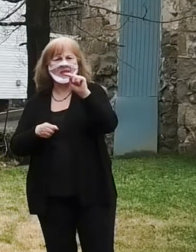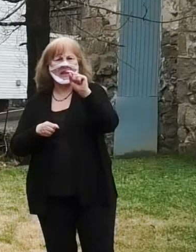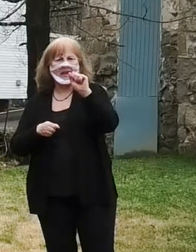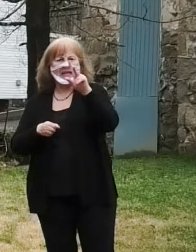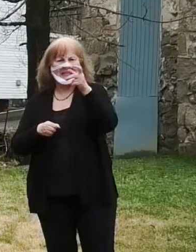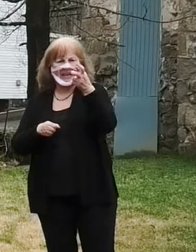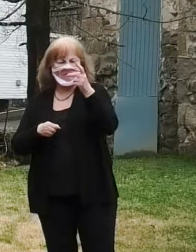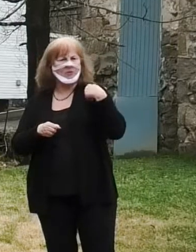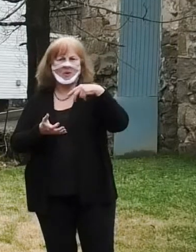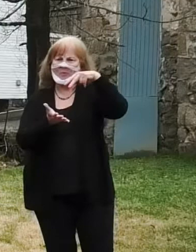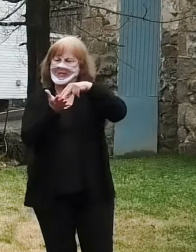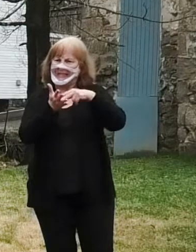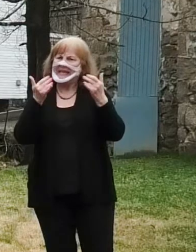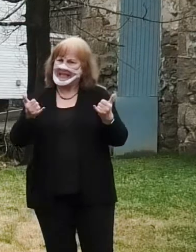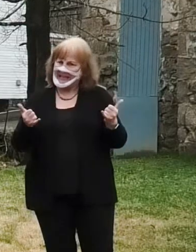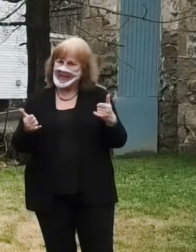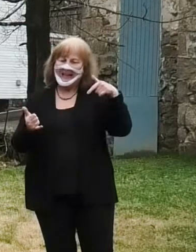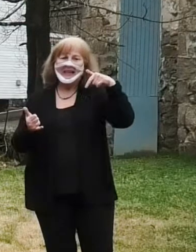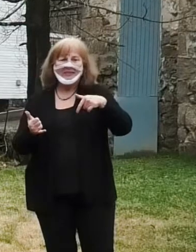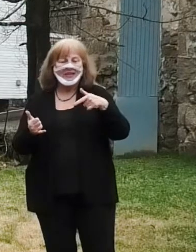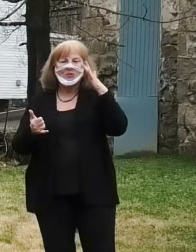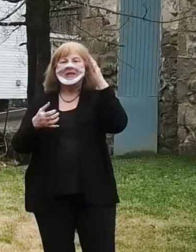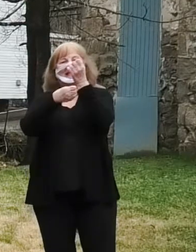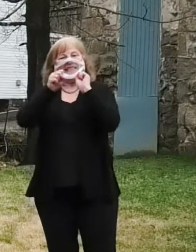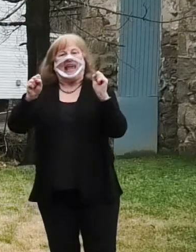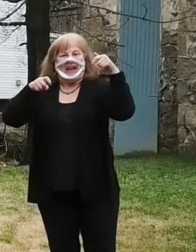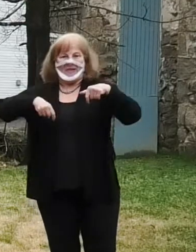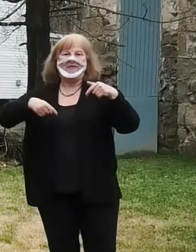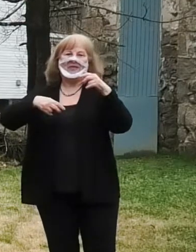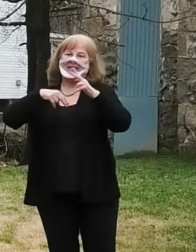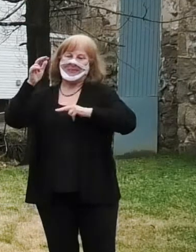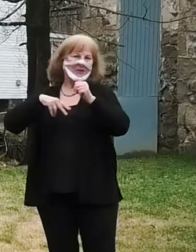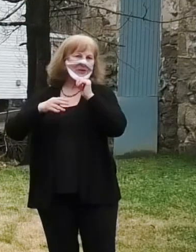stand today, will now be saved.